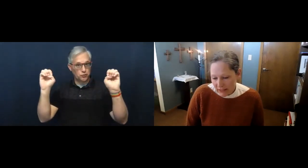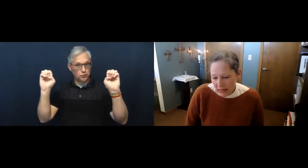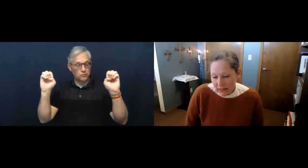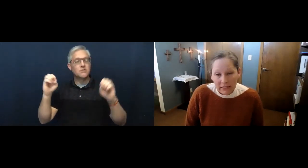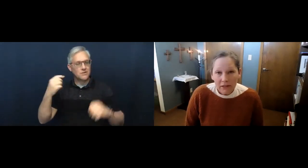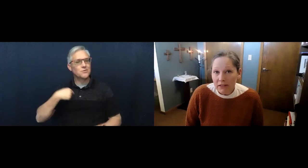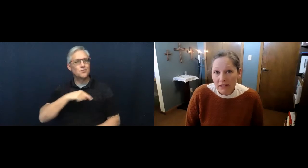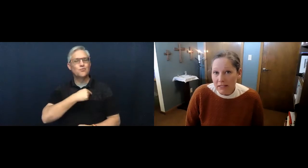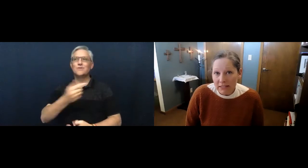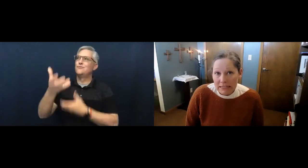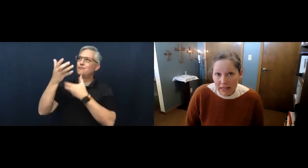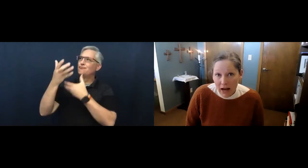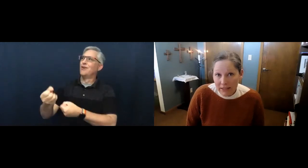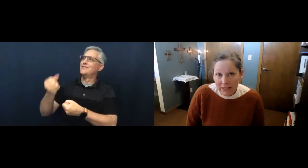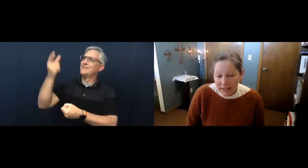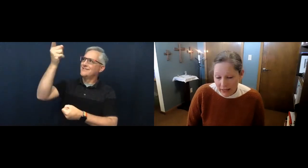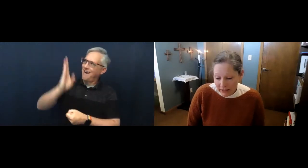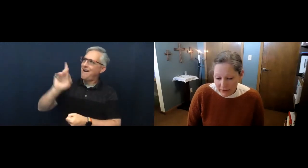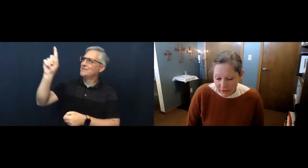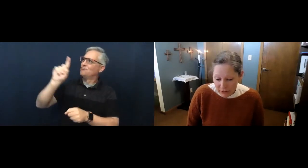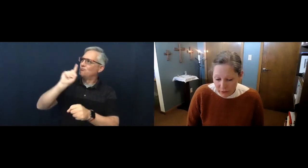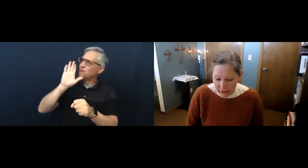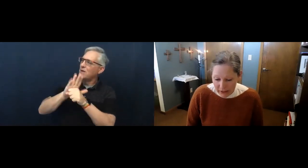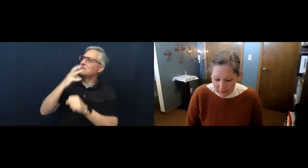that death is not the end of the story.